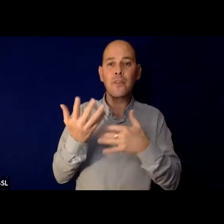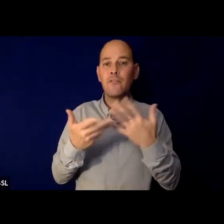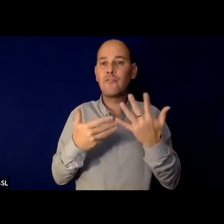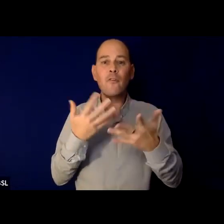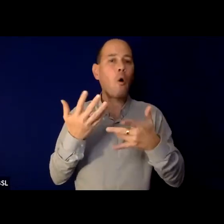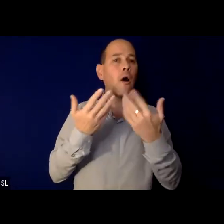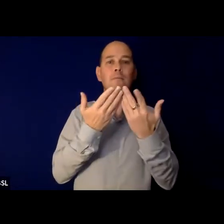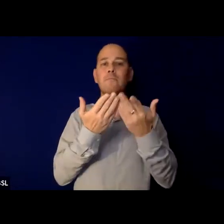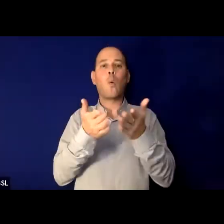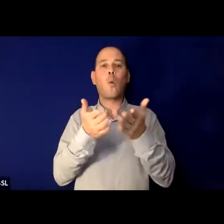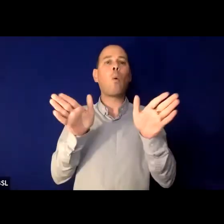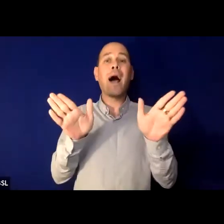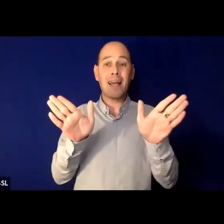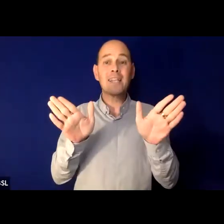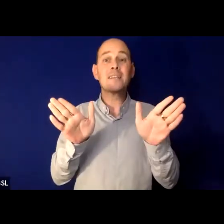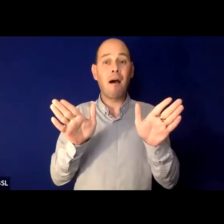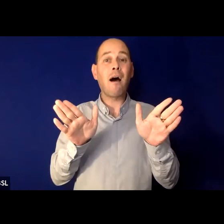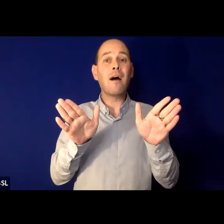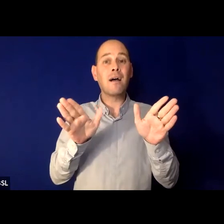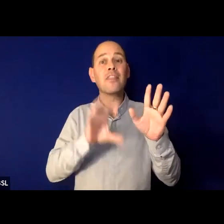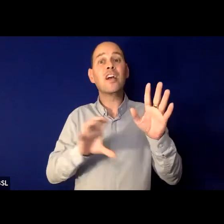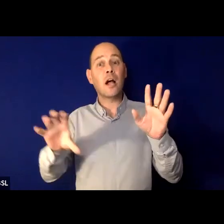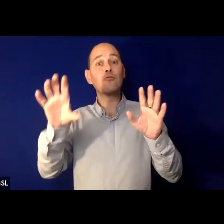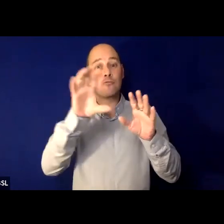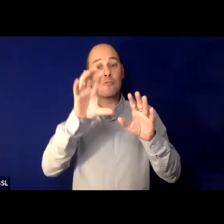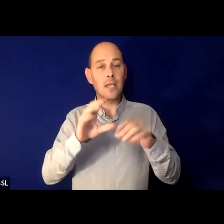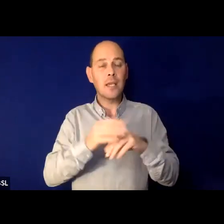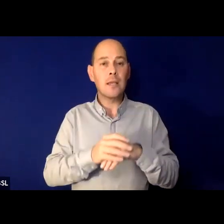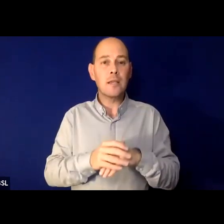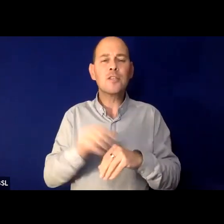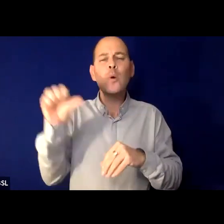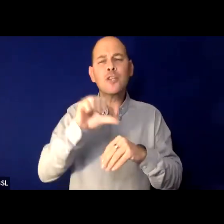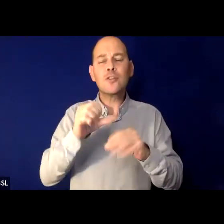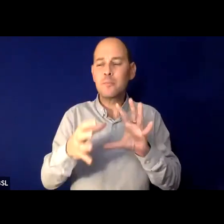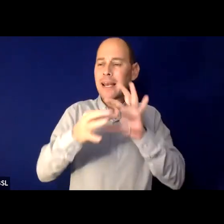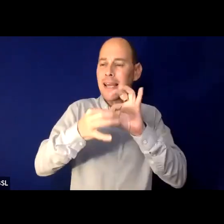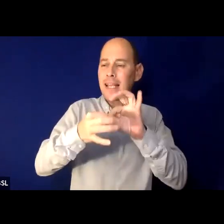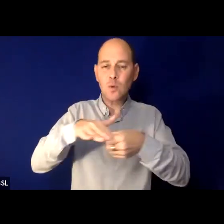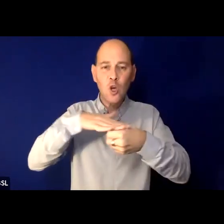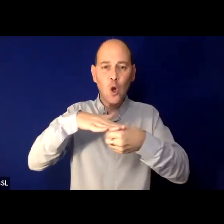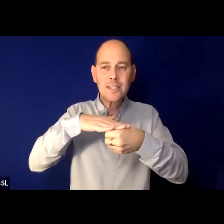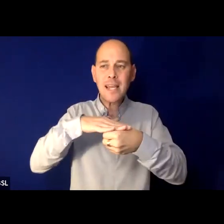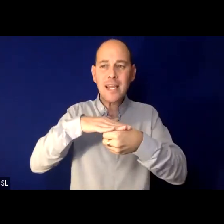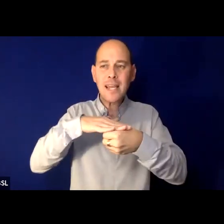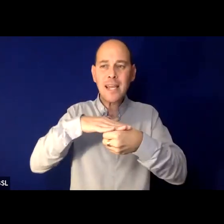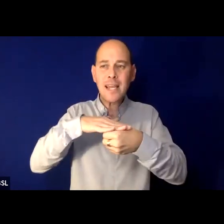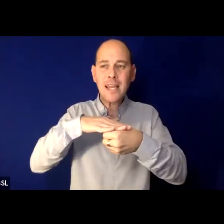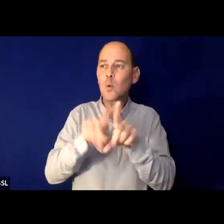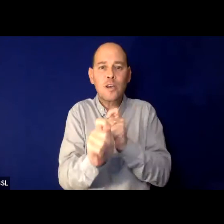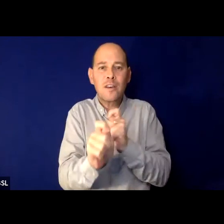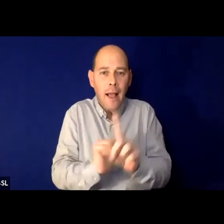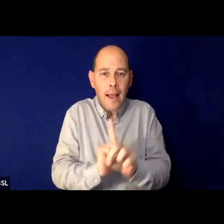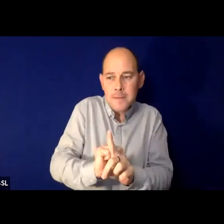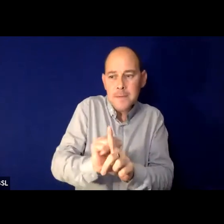a wider country, it will not, it should be context, it should be modified. So what we